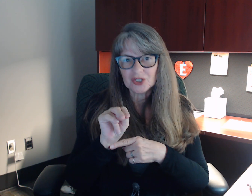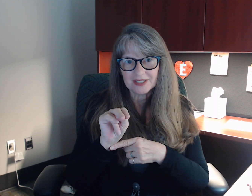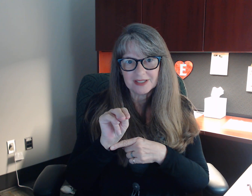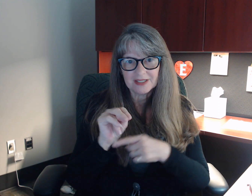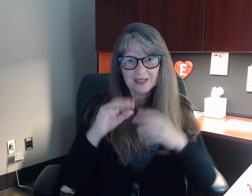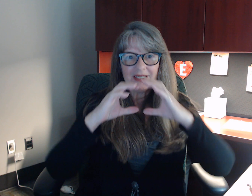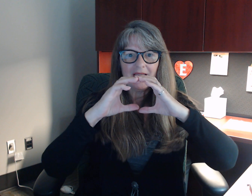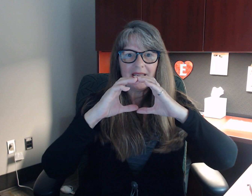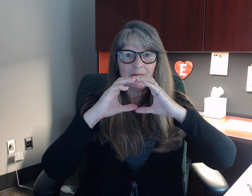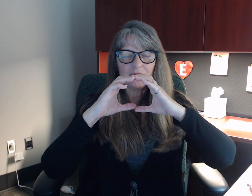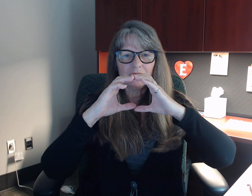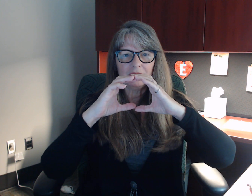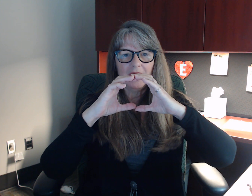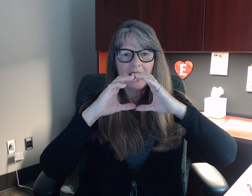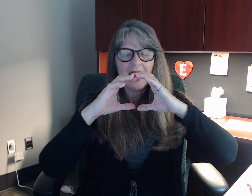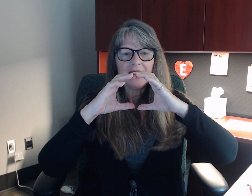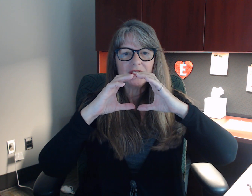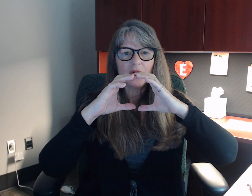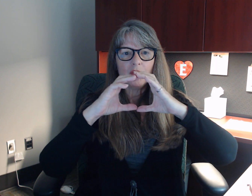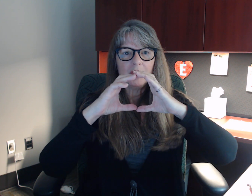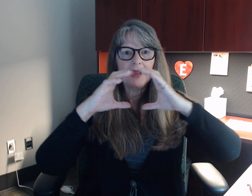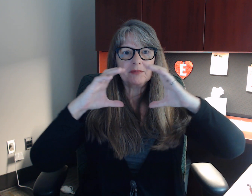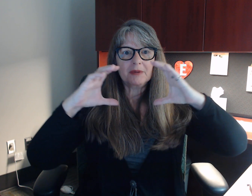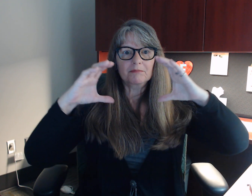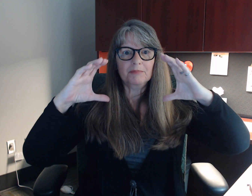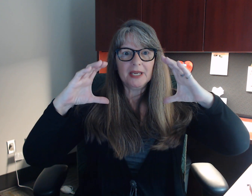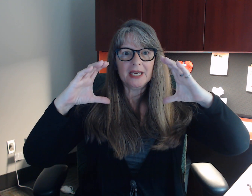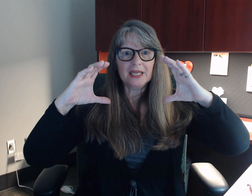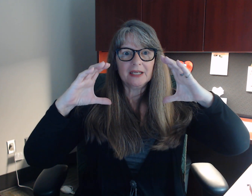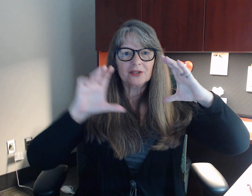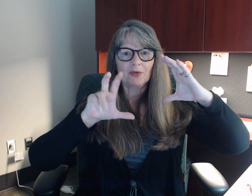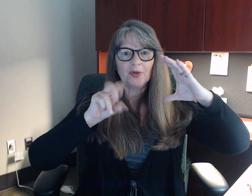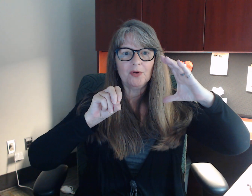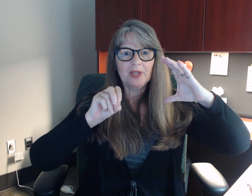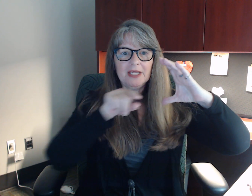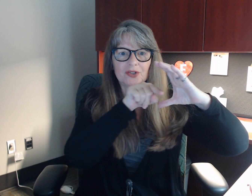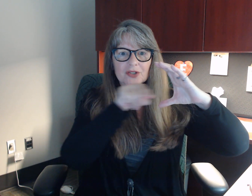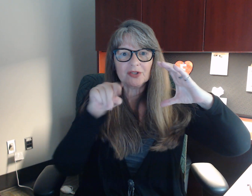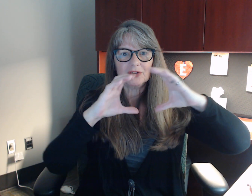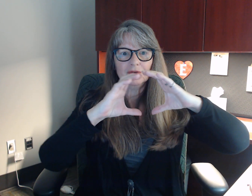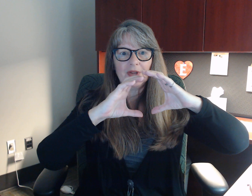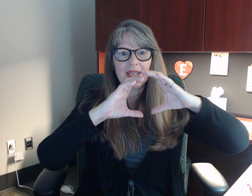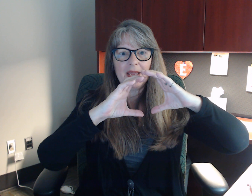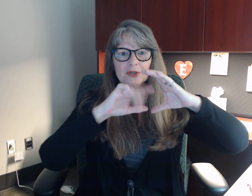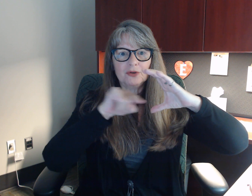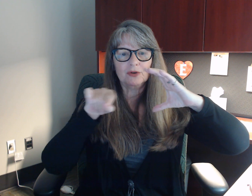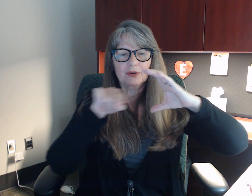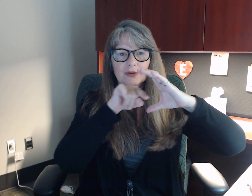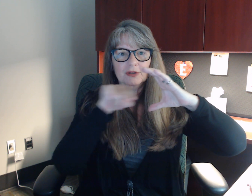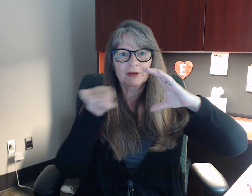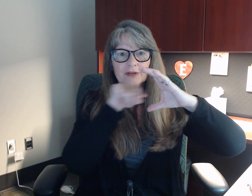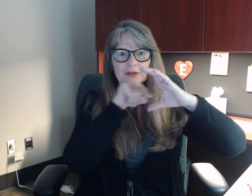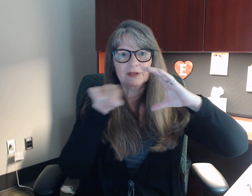inches in diameter. And so it'd have to be big. So 30 inches, your diameter,